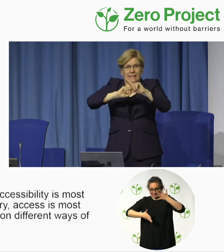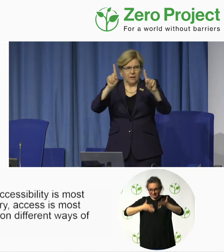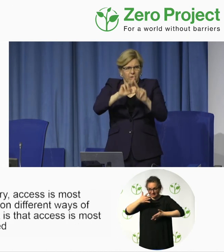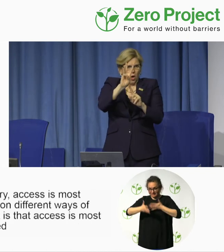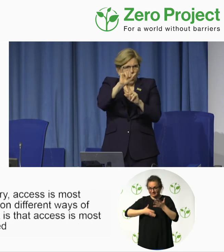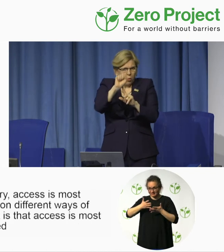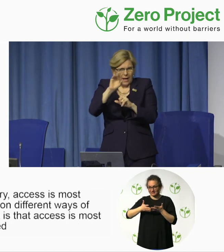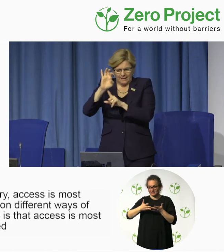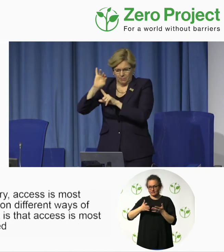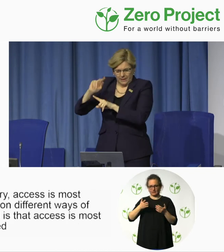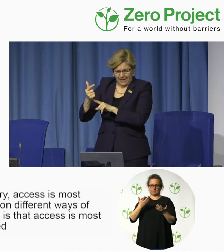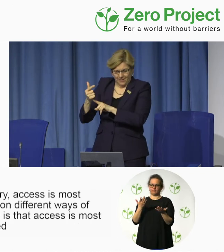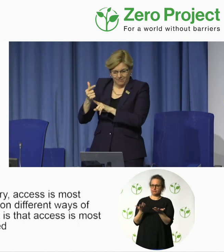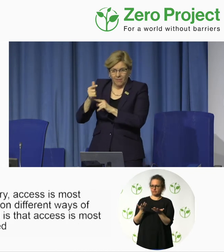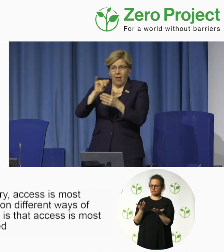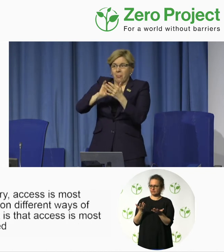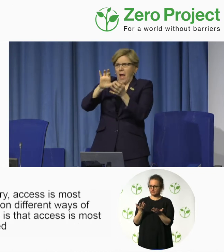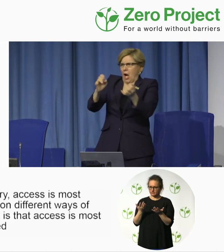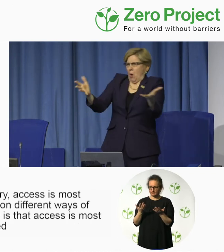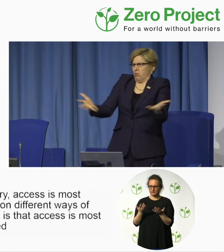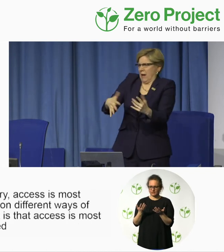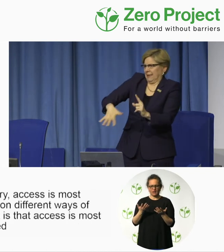really centered on people's different ways of being,